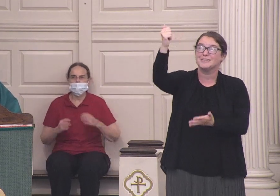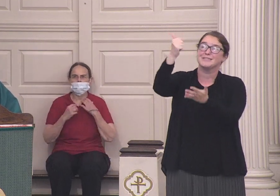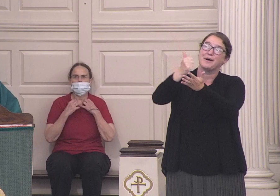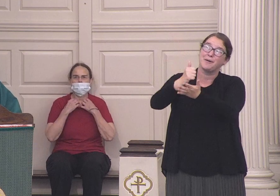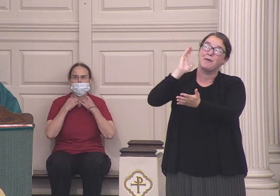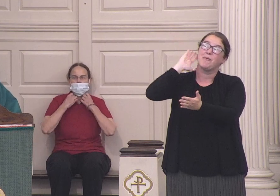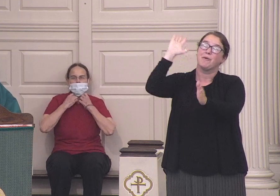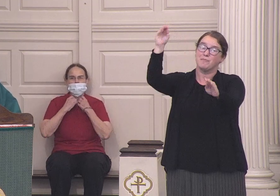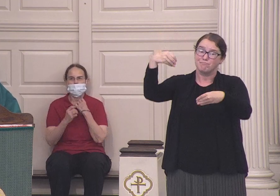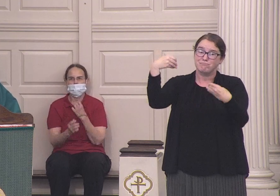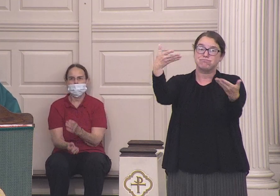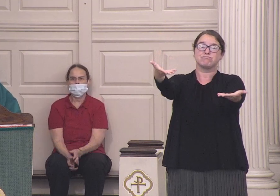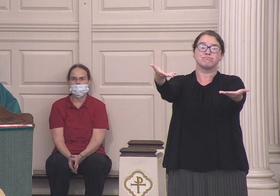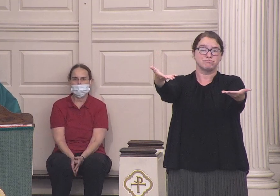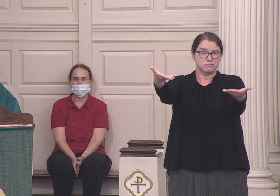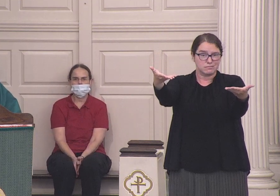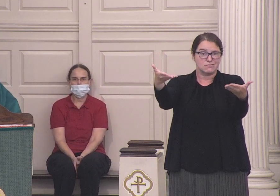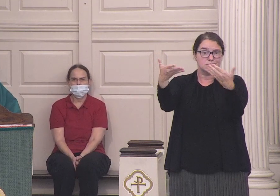in our mission.